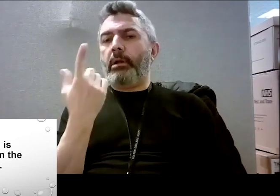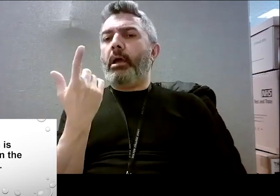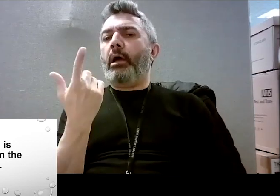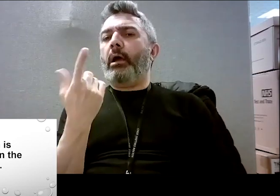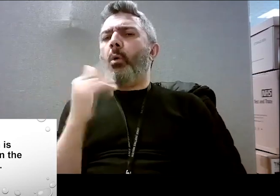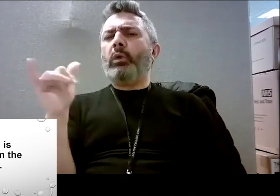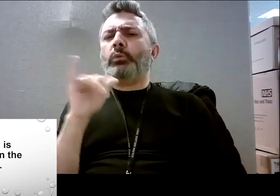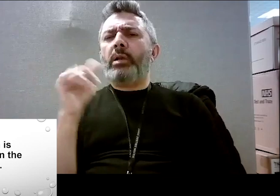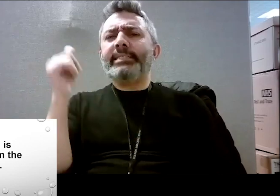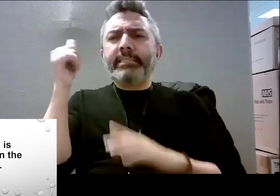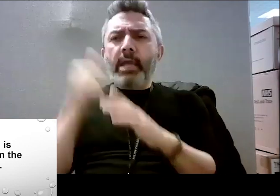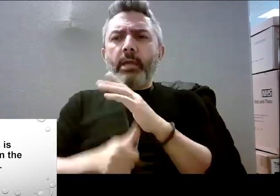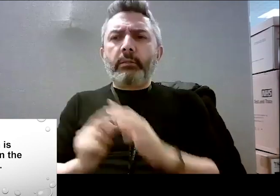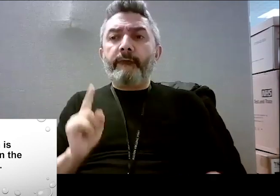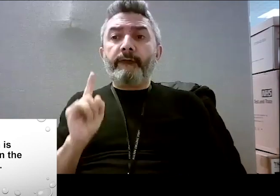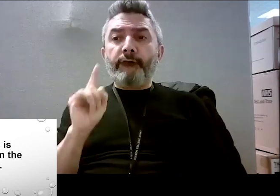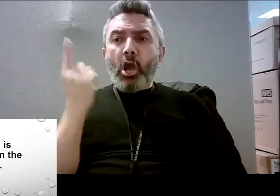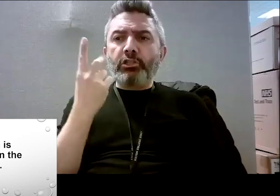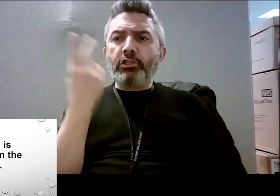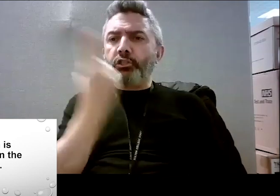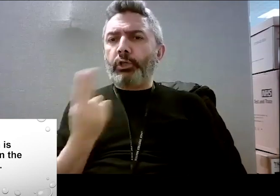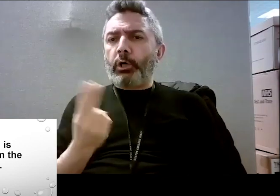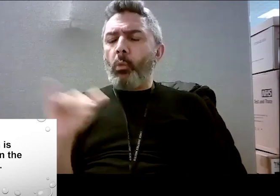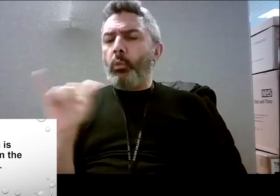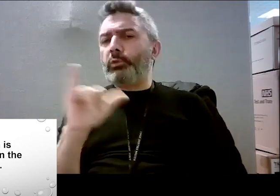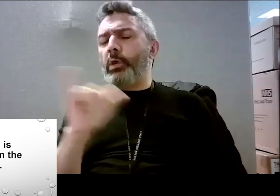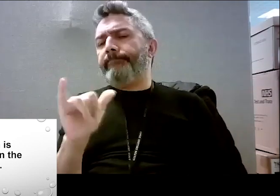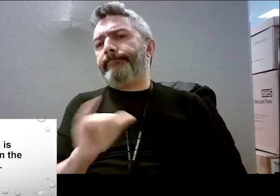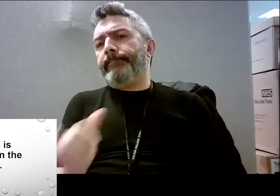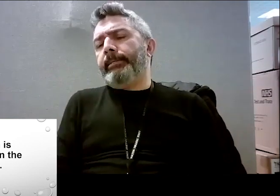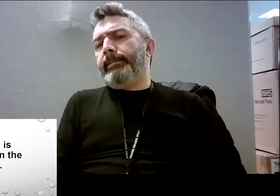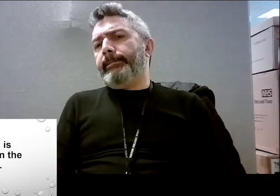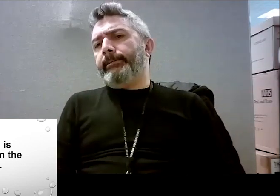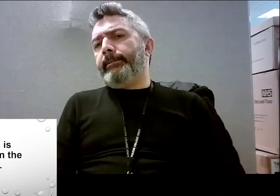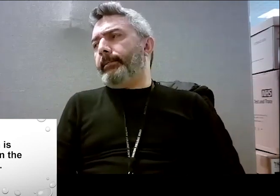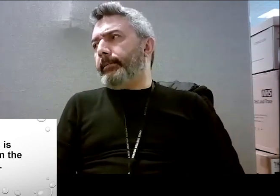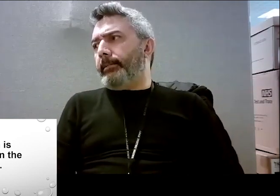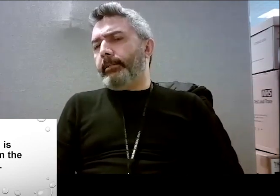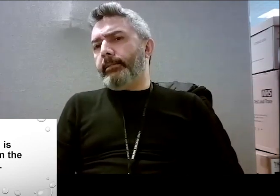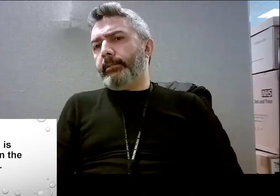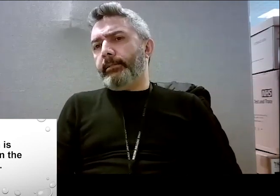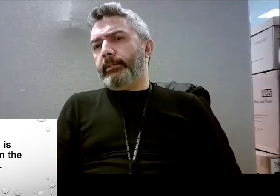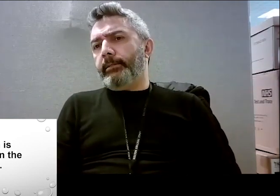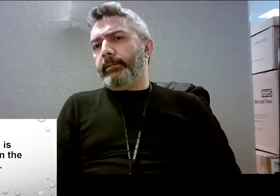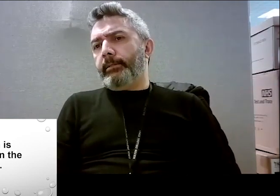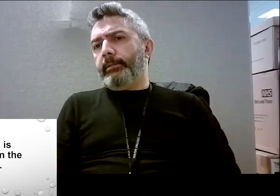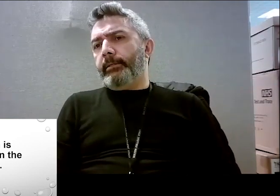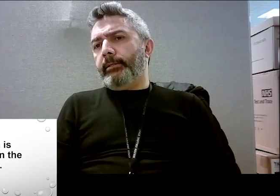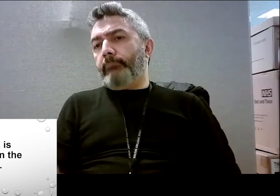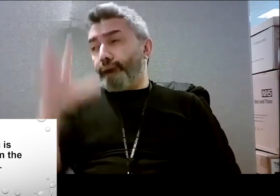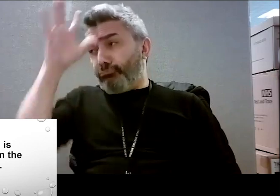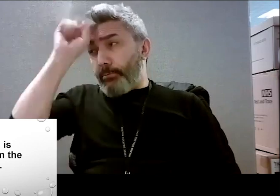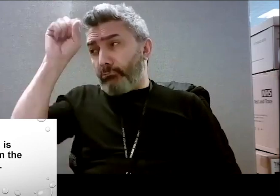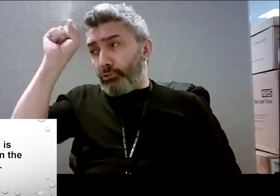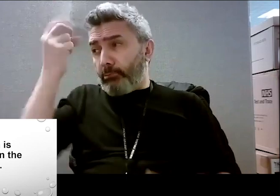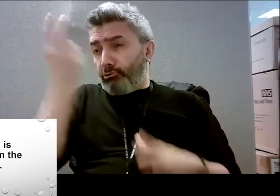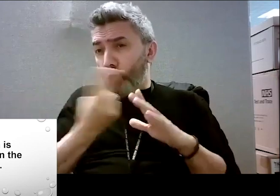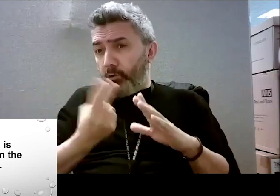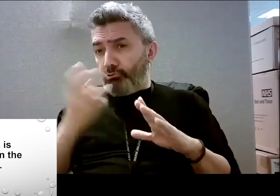Okay, so I want you to think about, what did you draw first? You just put maybe some messages